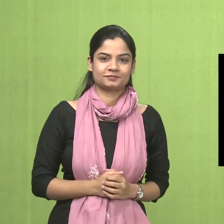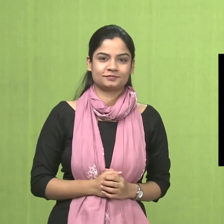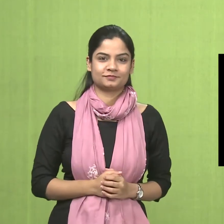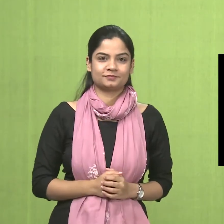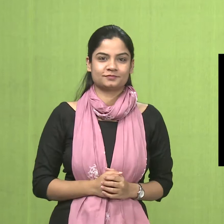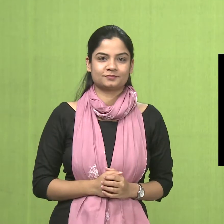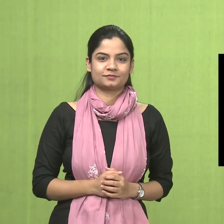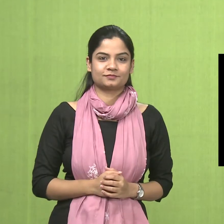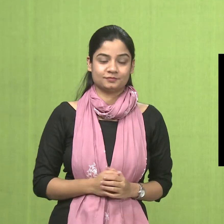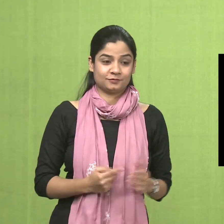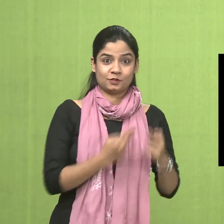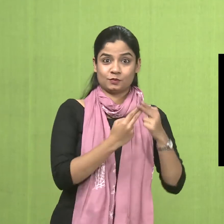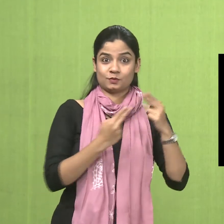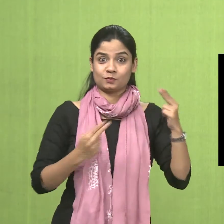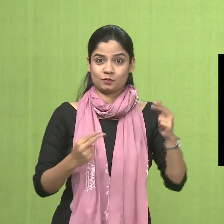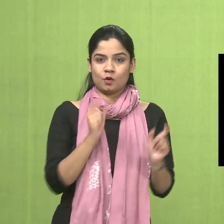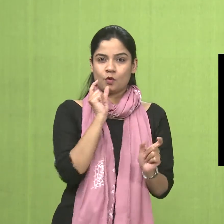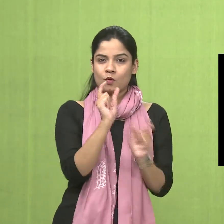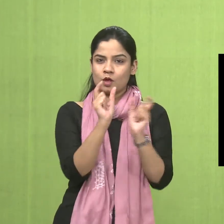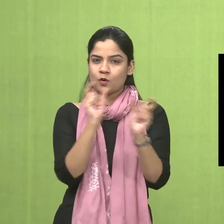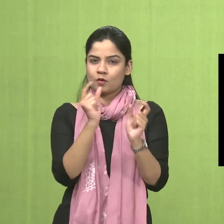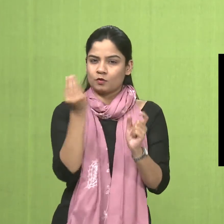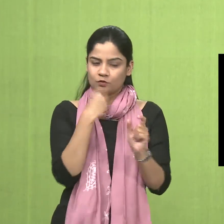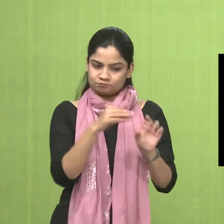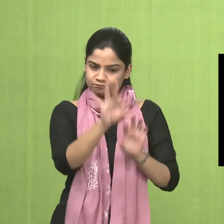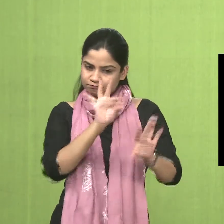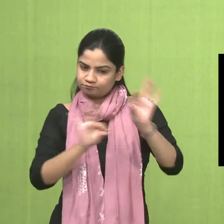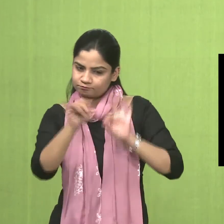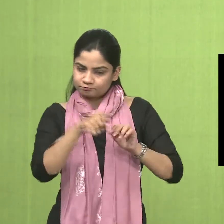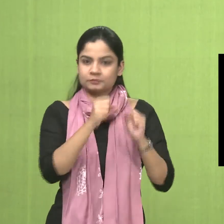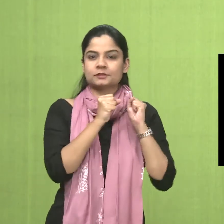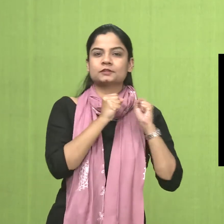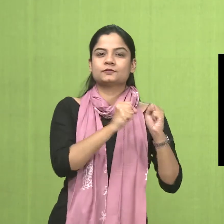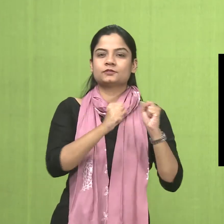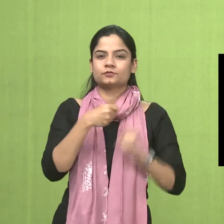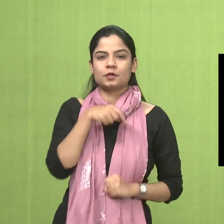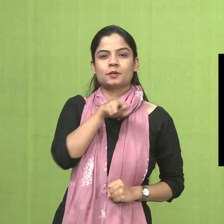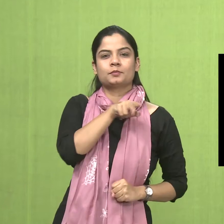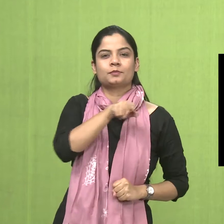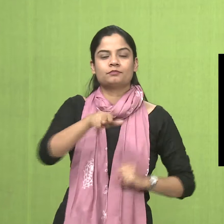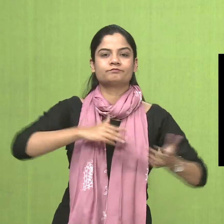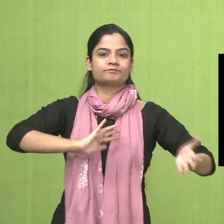Before beginning the chapter, let's discuss some difficult words in Indian Sign Language.